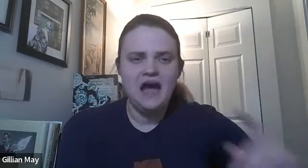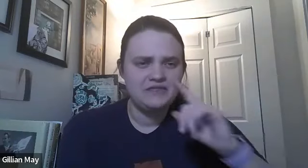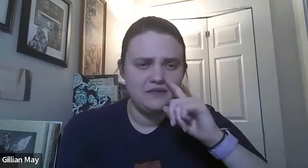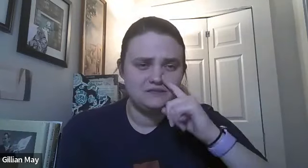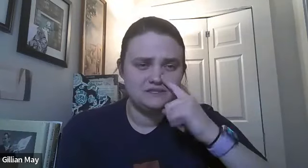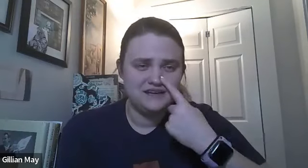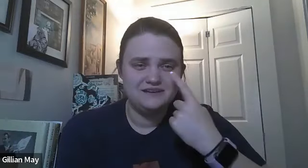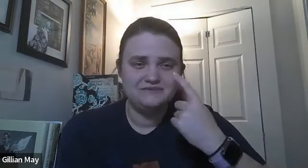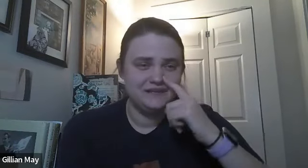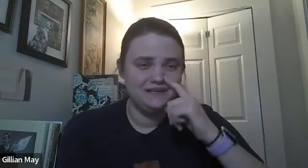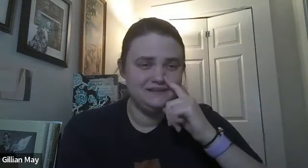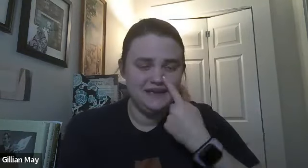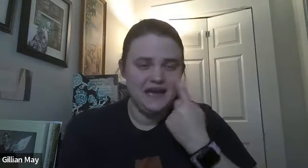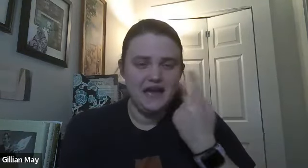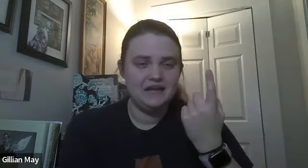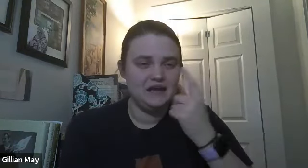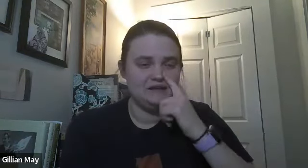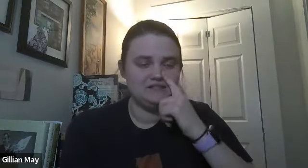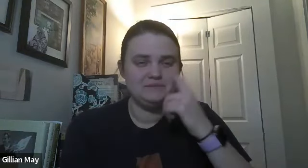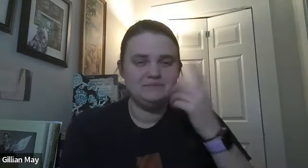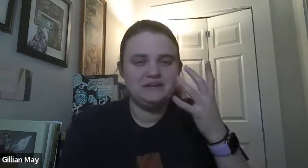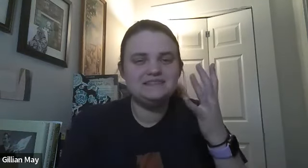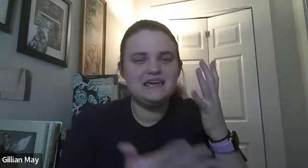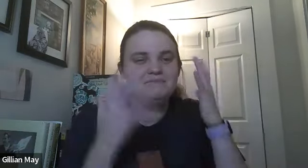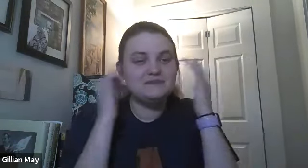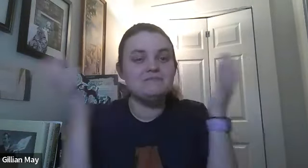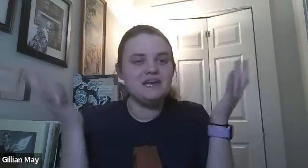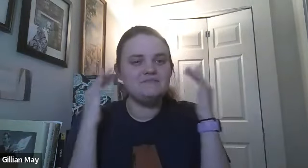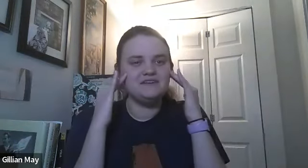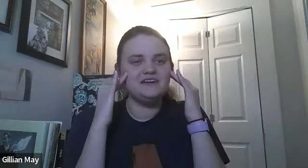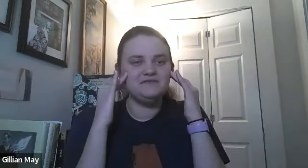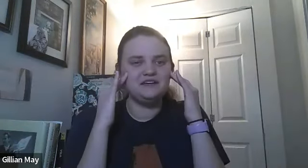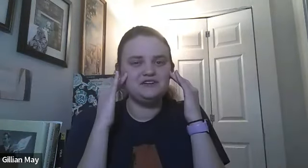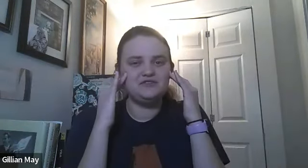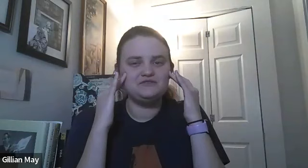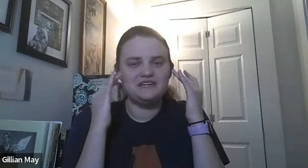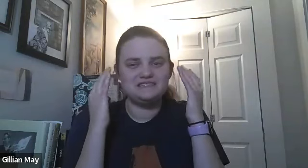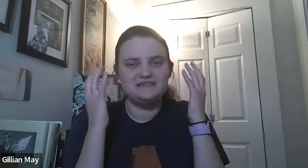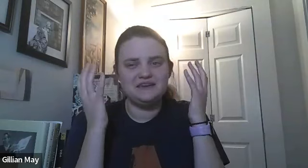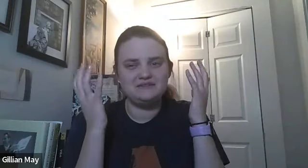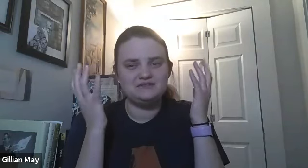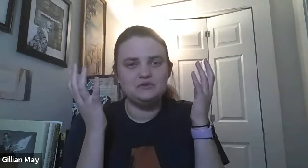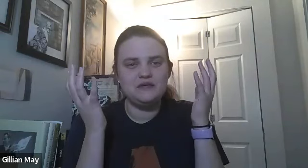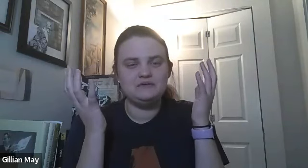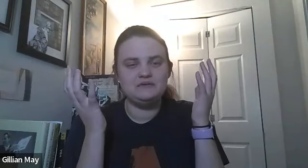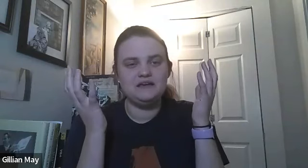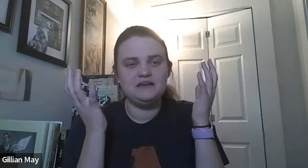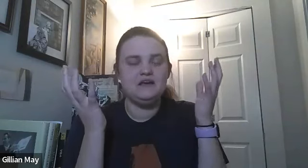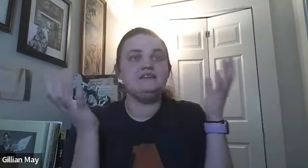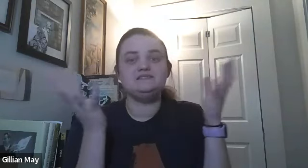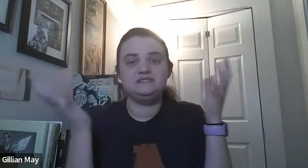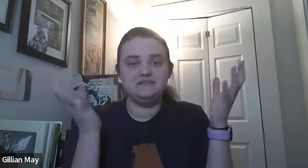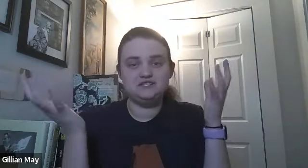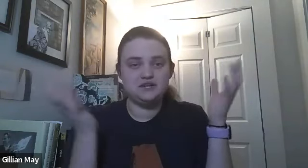I think that one's just kind of funny. I because and to me, I'm thinking of like, you know, those kids in like school when they were like, at least in TV shows